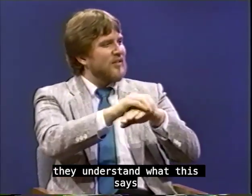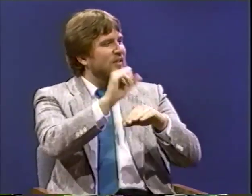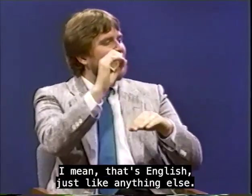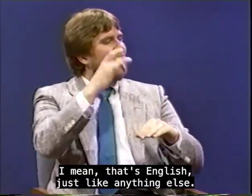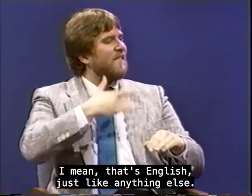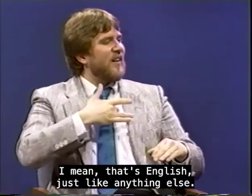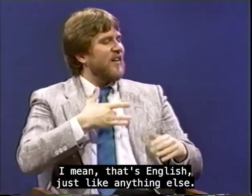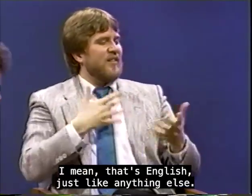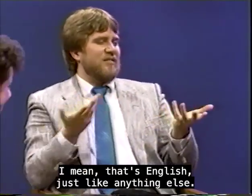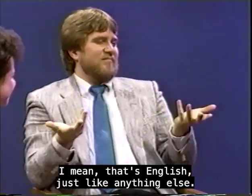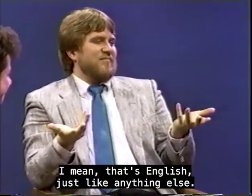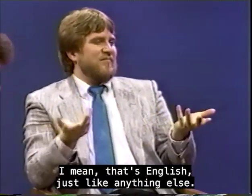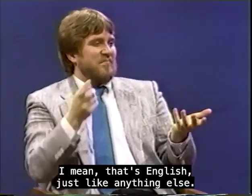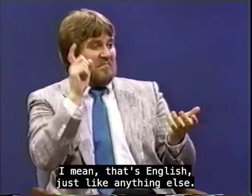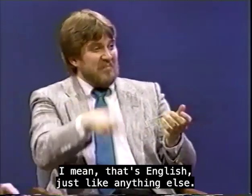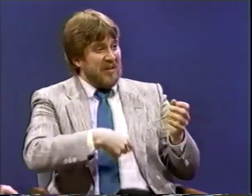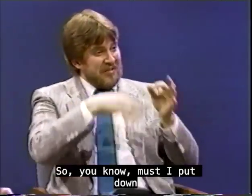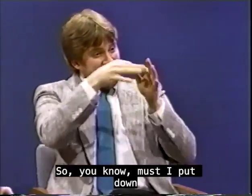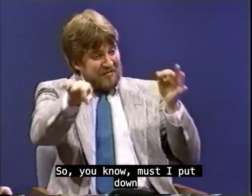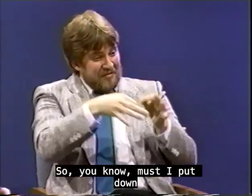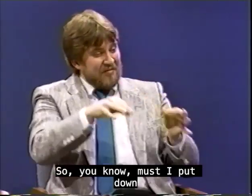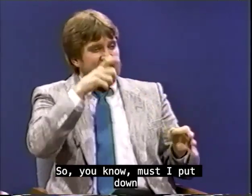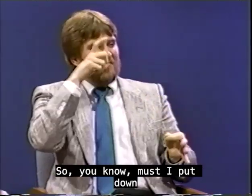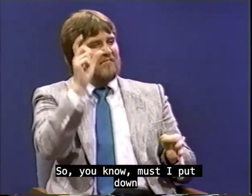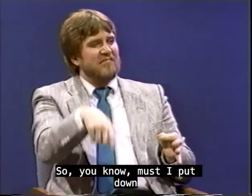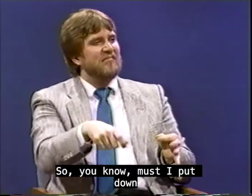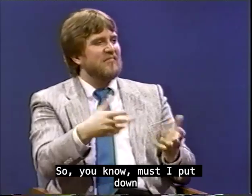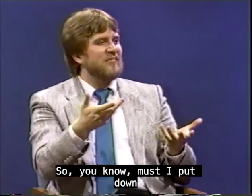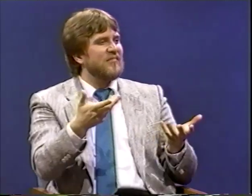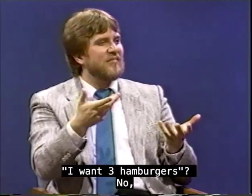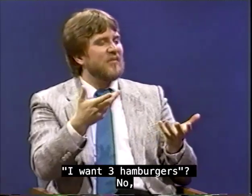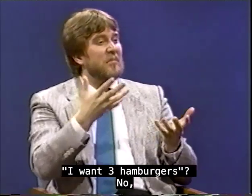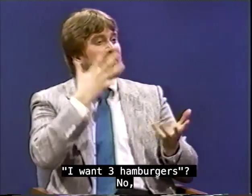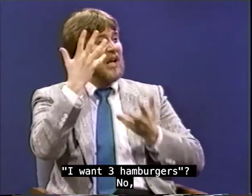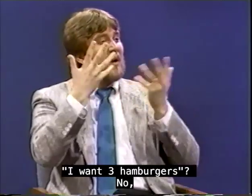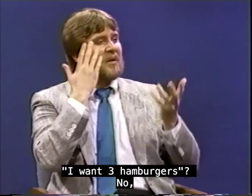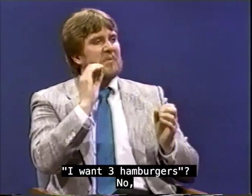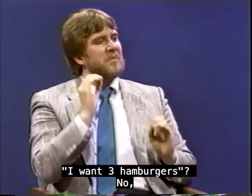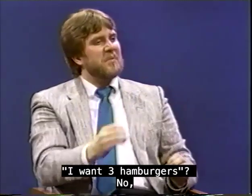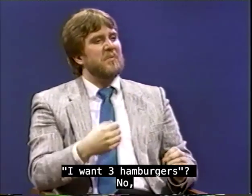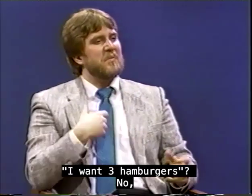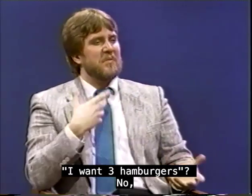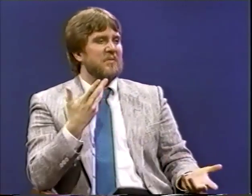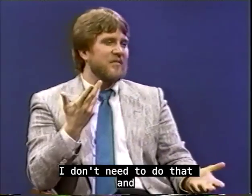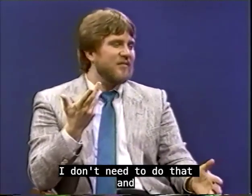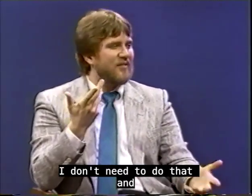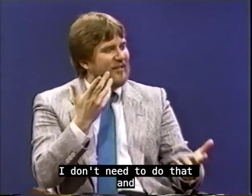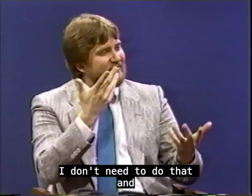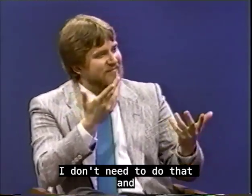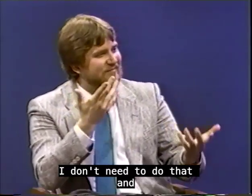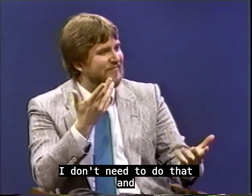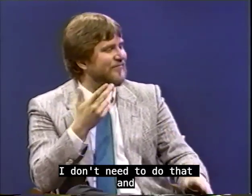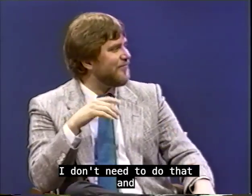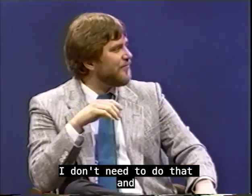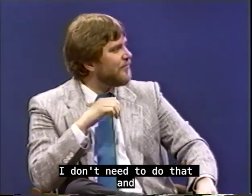get it. I mean, that's English, just like anything else. So, must I put down, I want 3 hamburgers? No, I don't need to do that, and it's not really